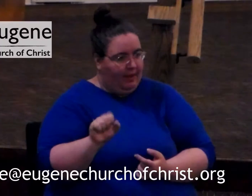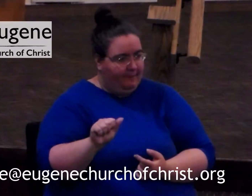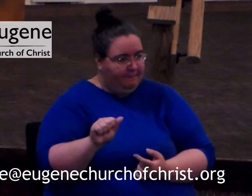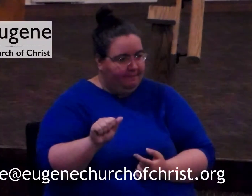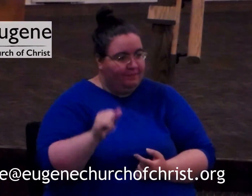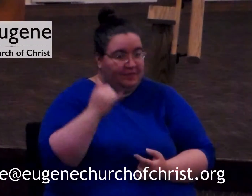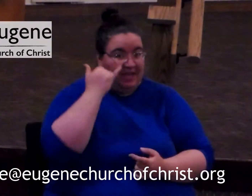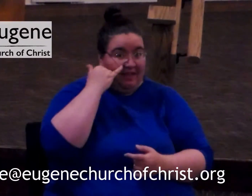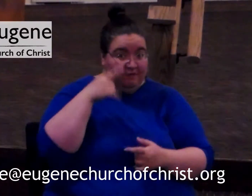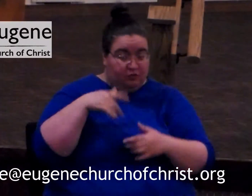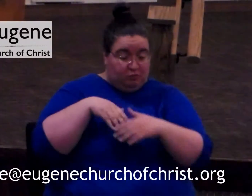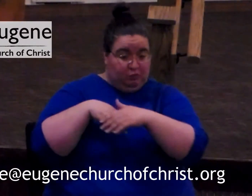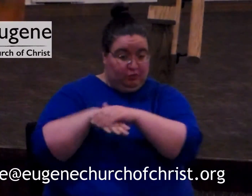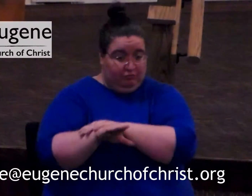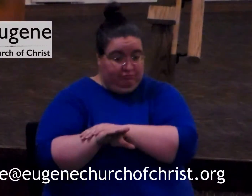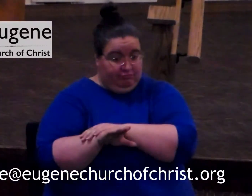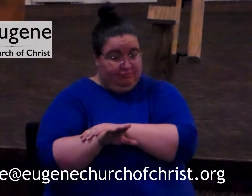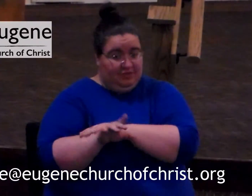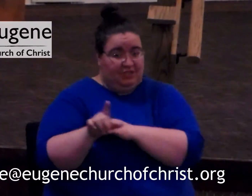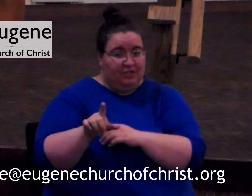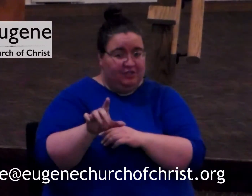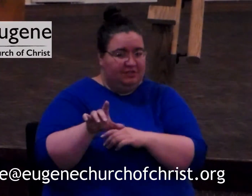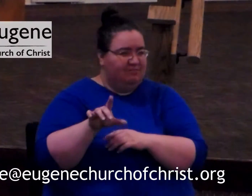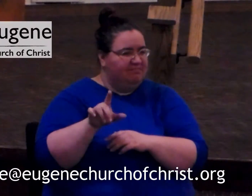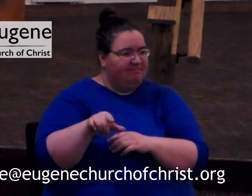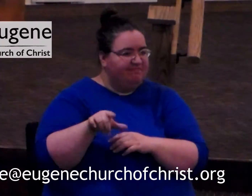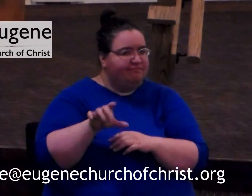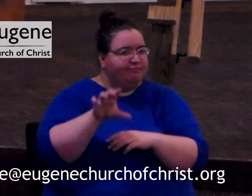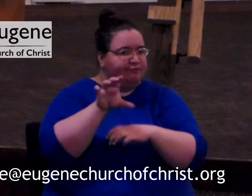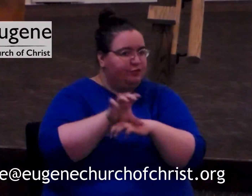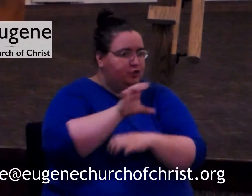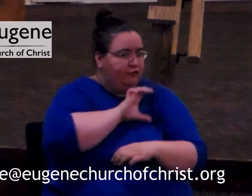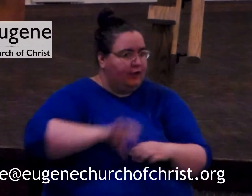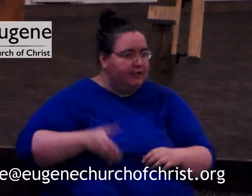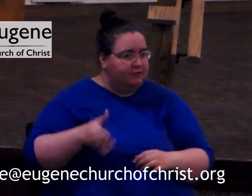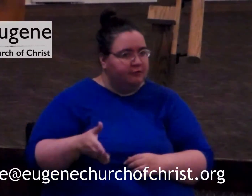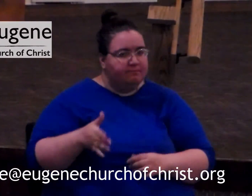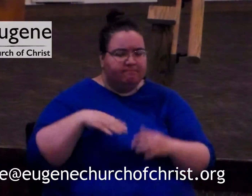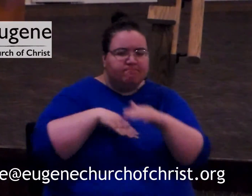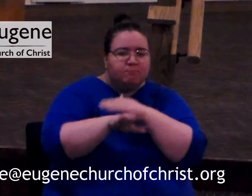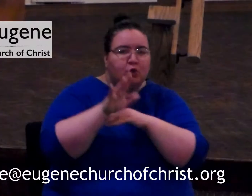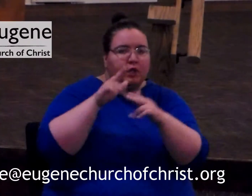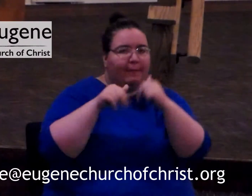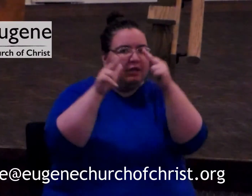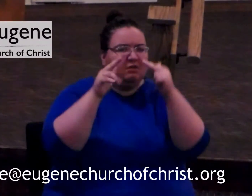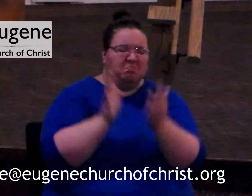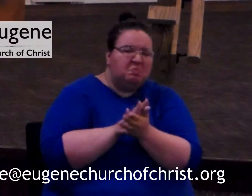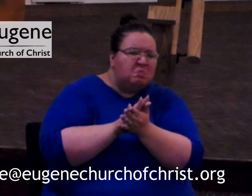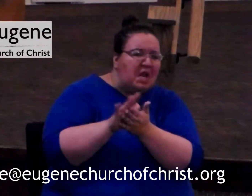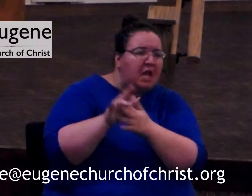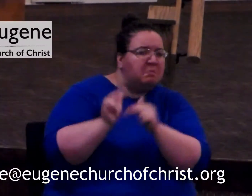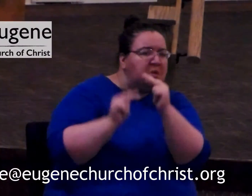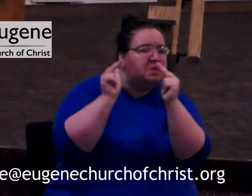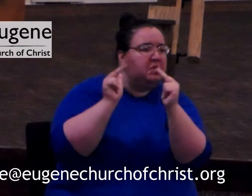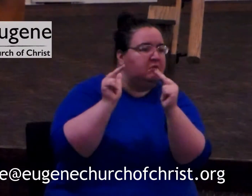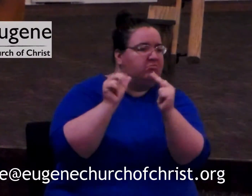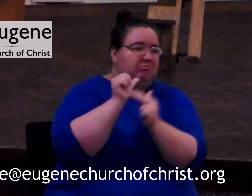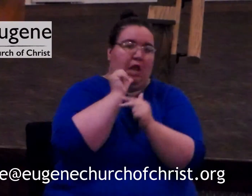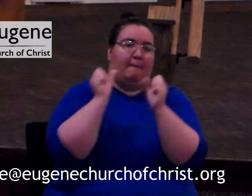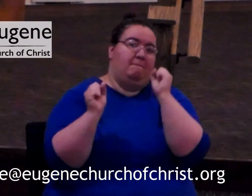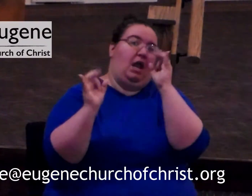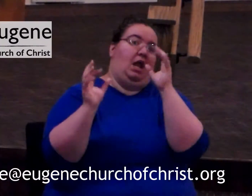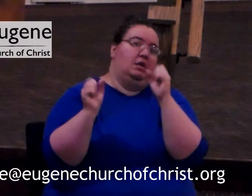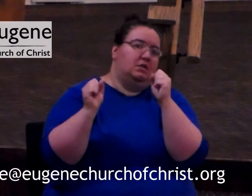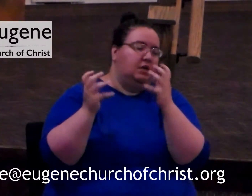walk into this building, it's a nice building, but nothing incredibly special. And you would walk in and think, oh, this is kind of nice, and it looks like it was